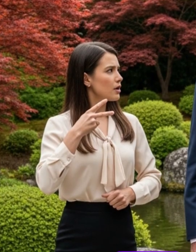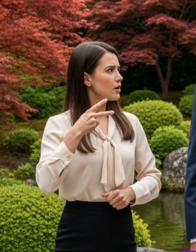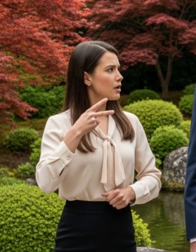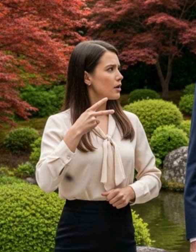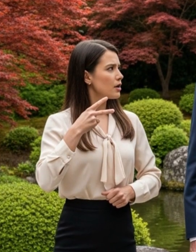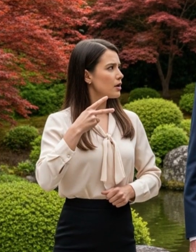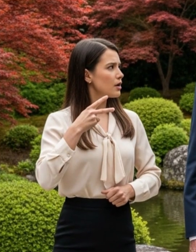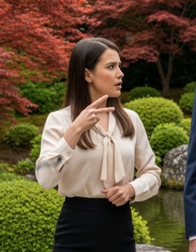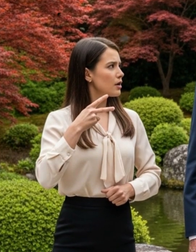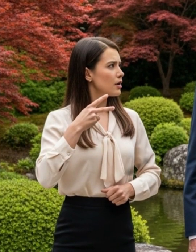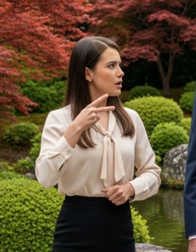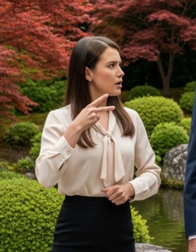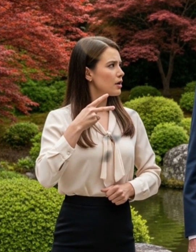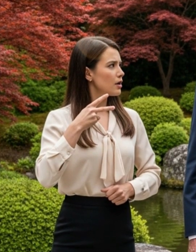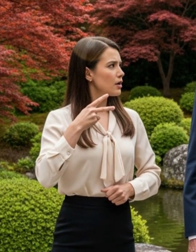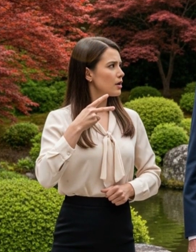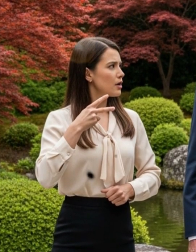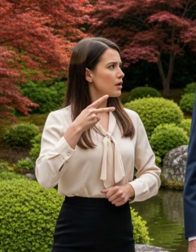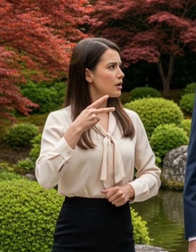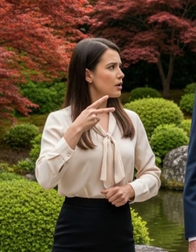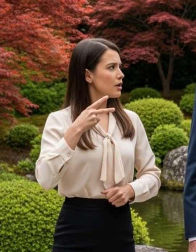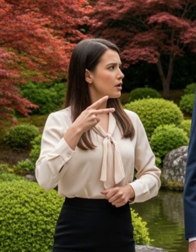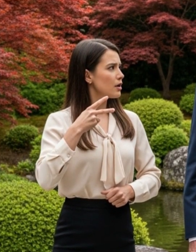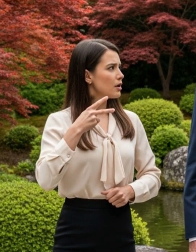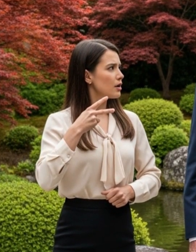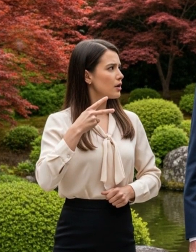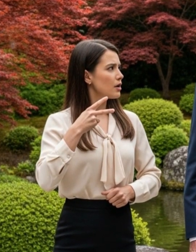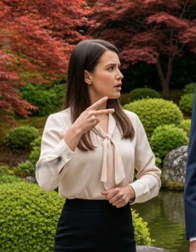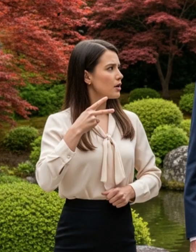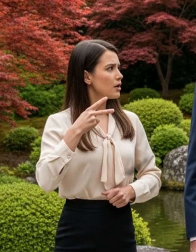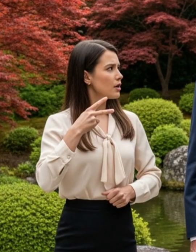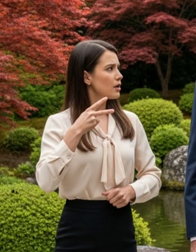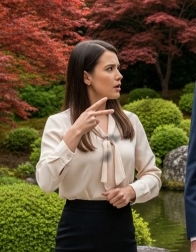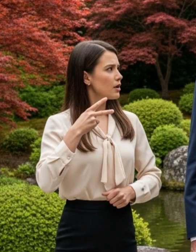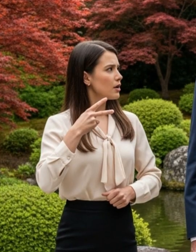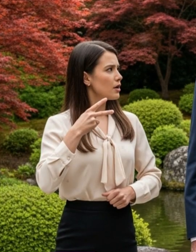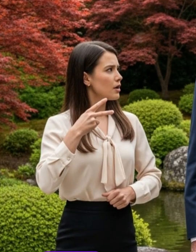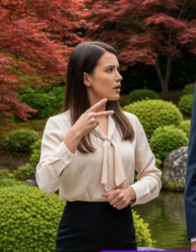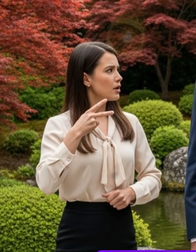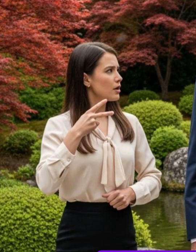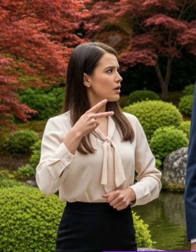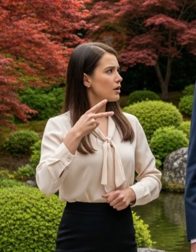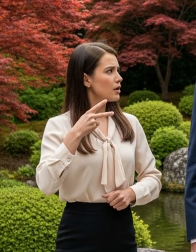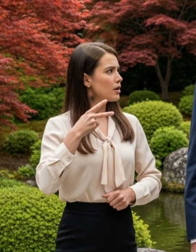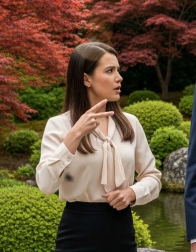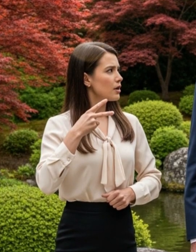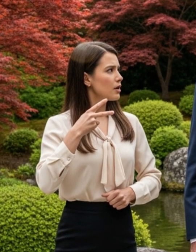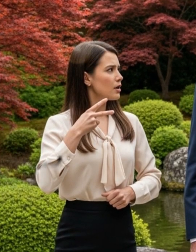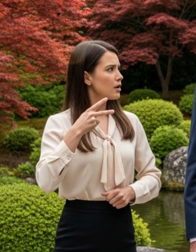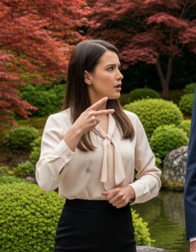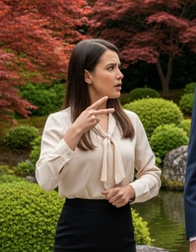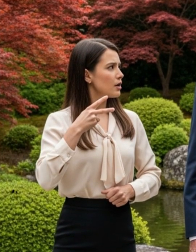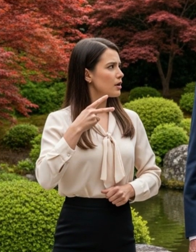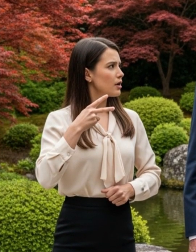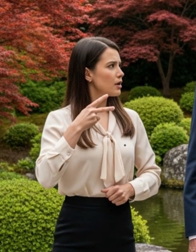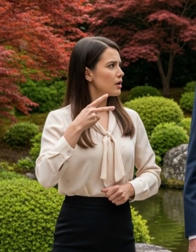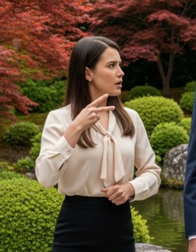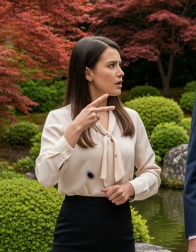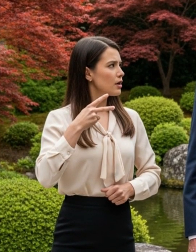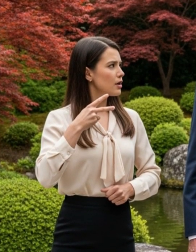built an empire since my mother died. I admire him greatly. The rehearsed nature of the statement was heartbreaking. When